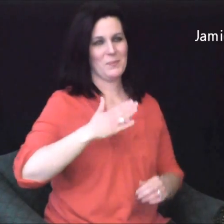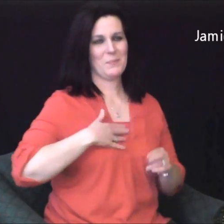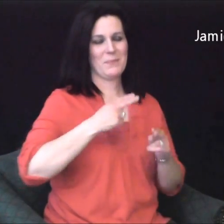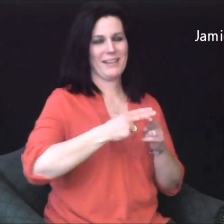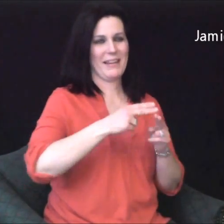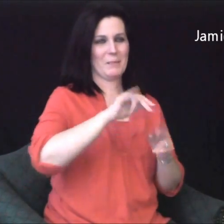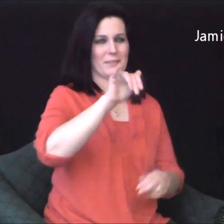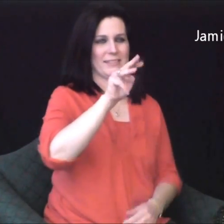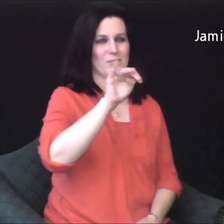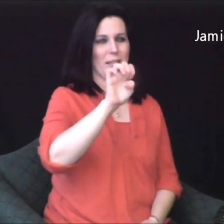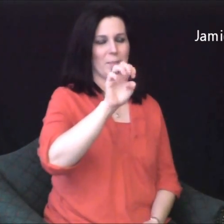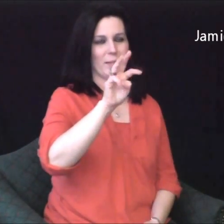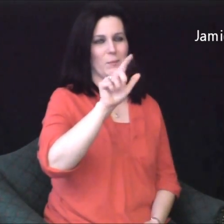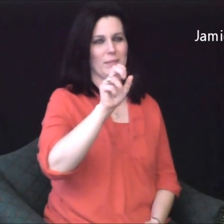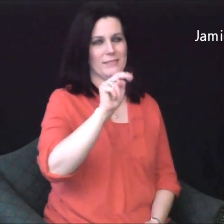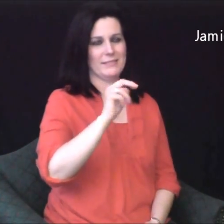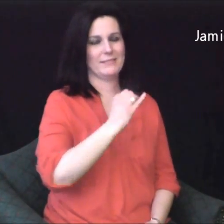Hello, my name is Jamie Wilson.